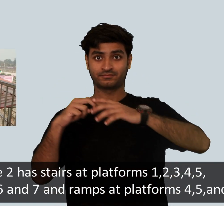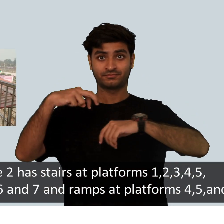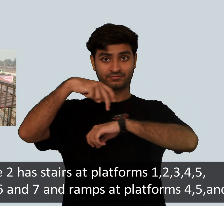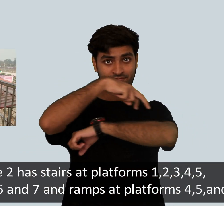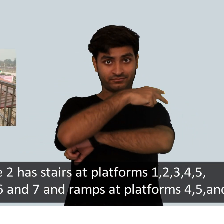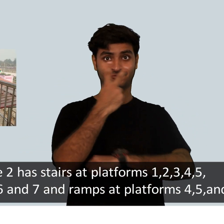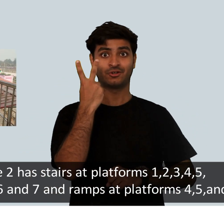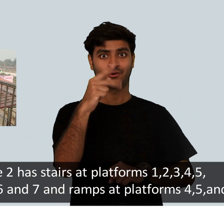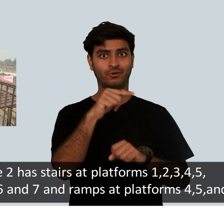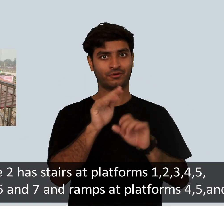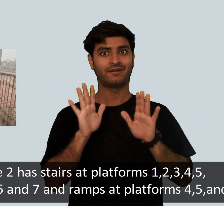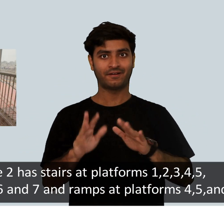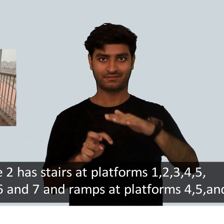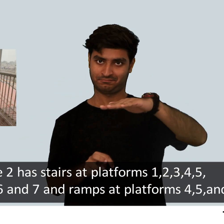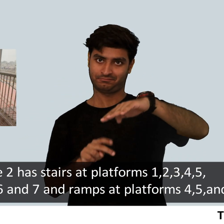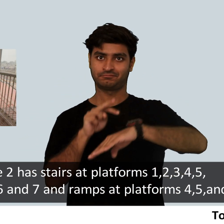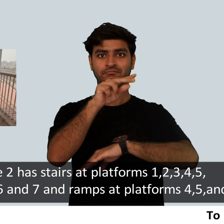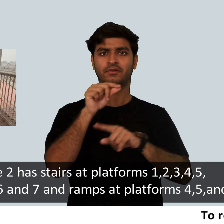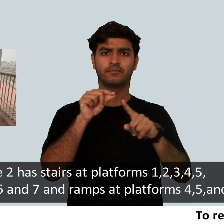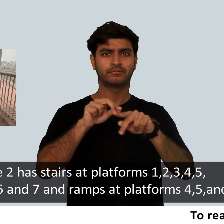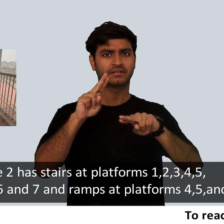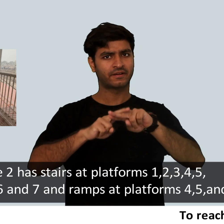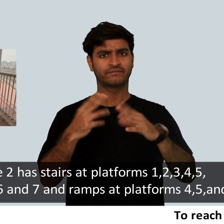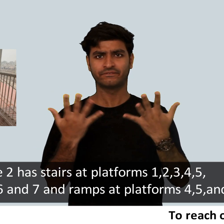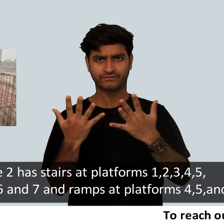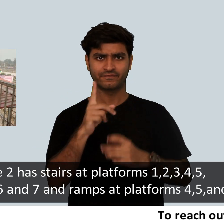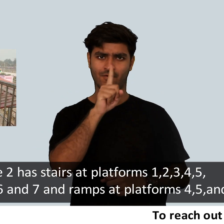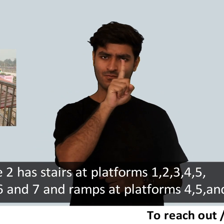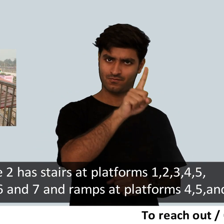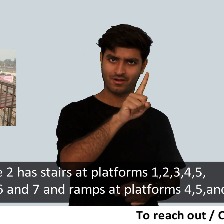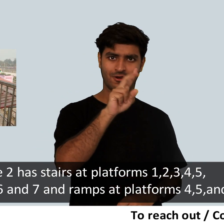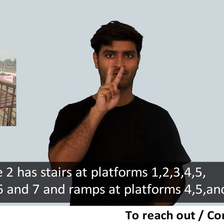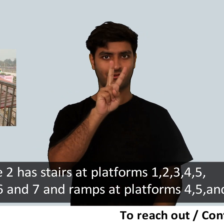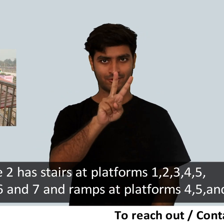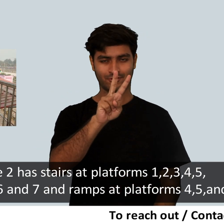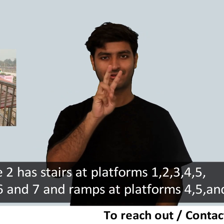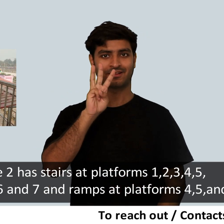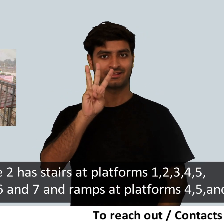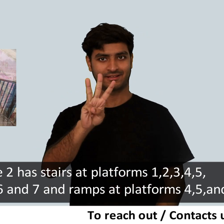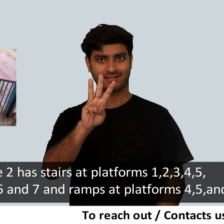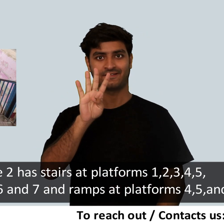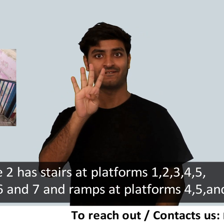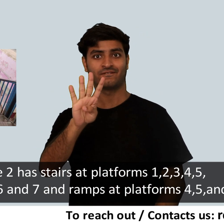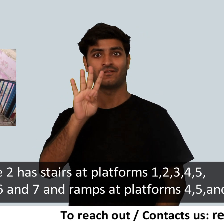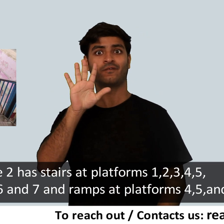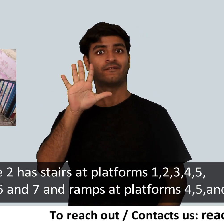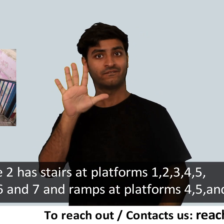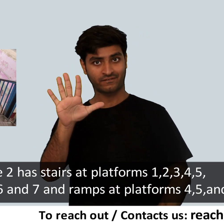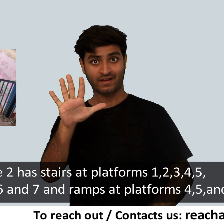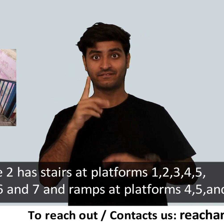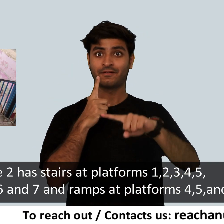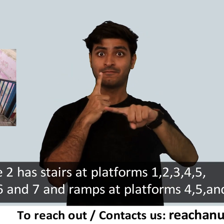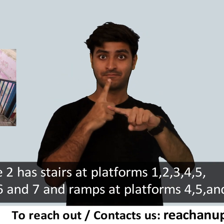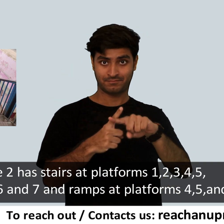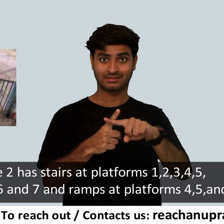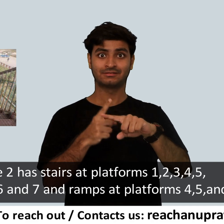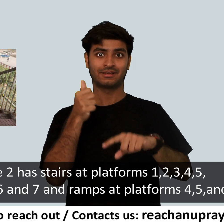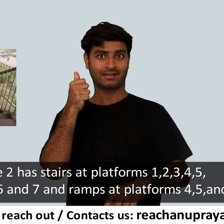Foot overbridge 2 has stairs at platforms 1, 2, 3, 4, 5, lifts at platform